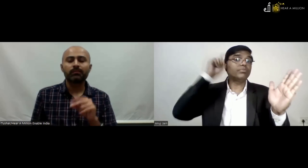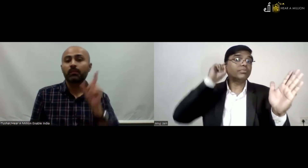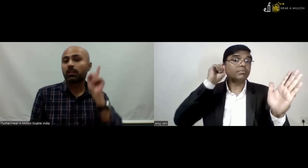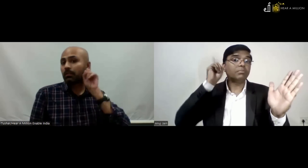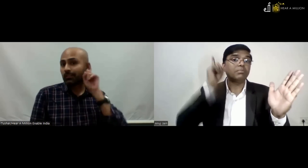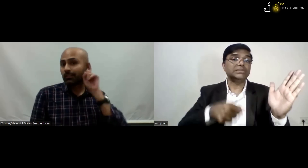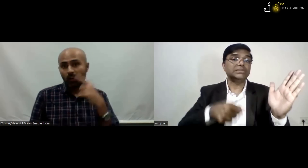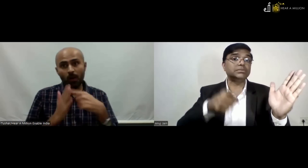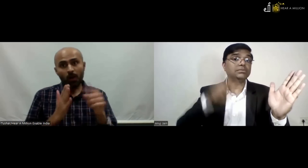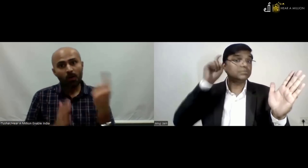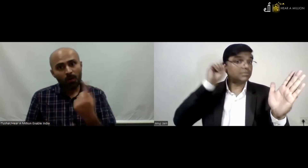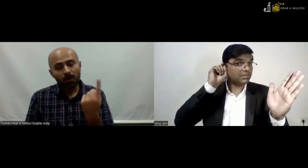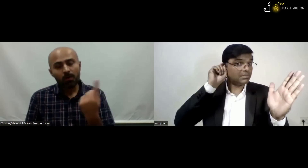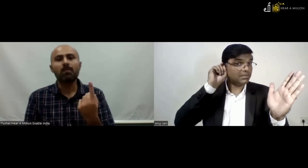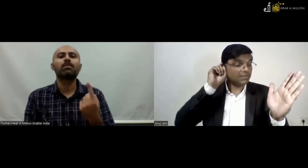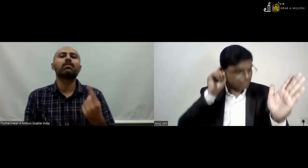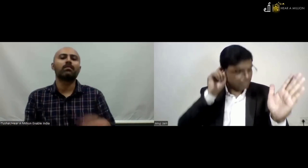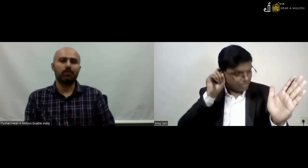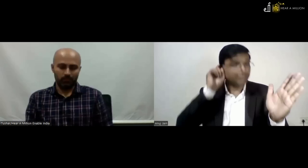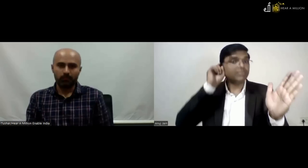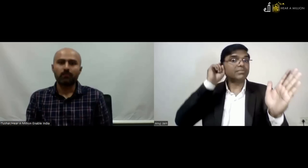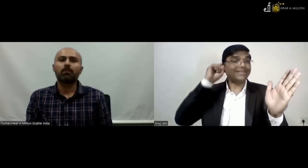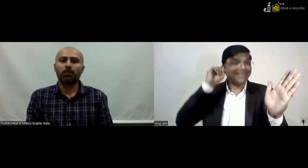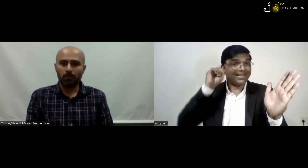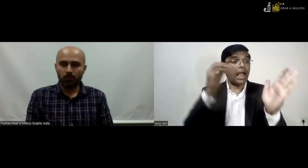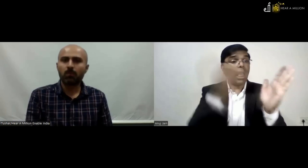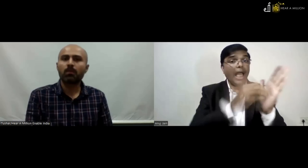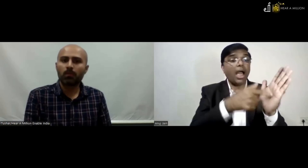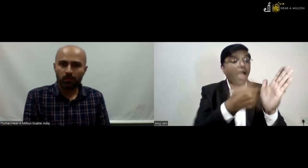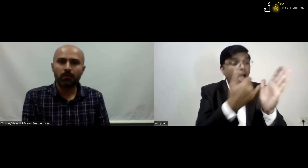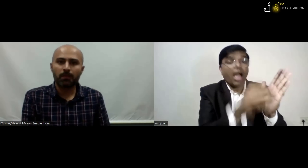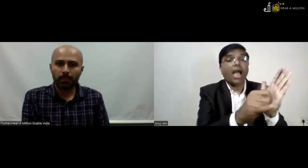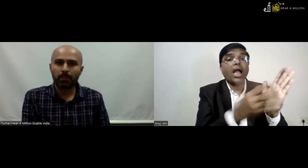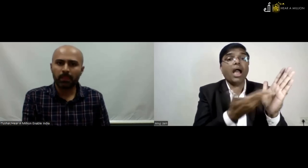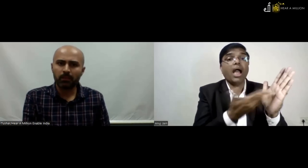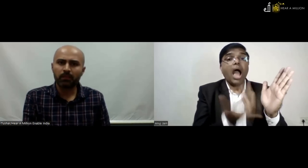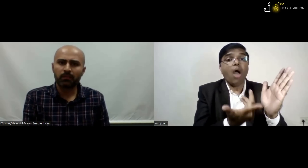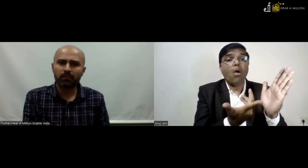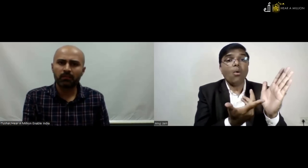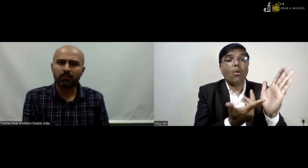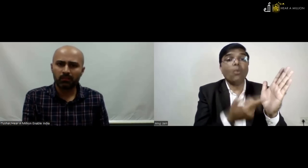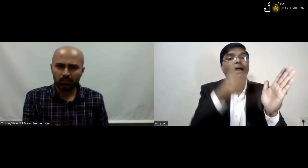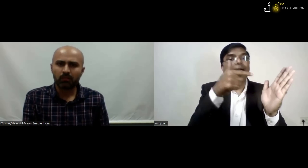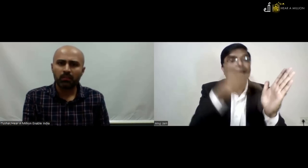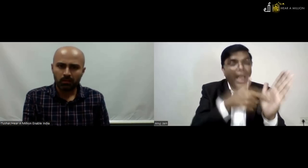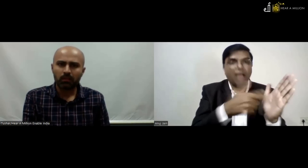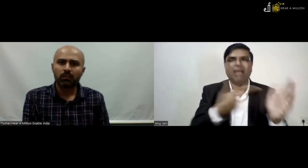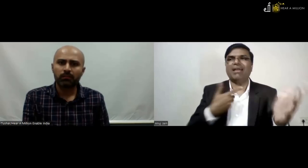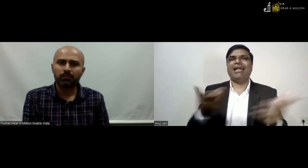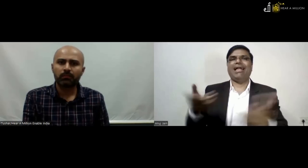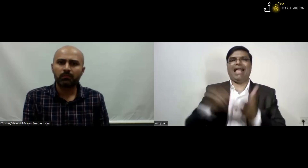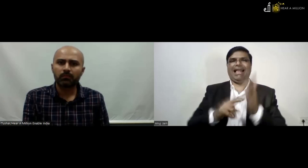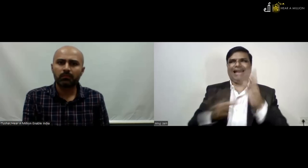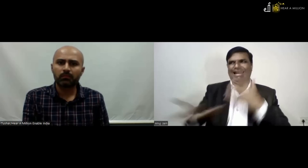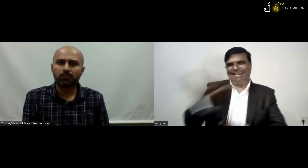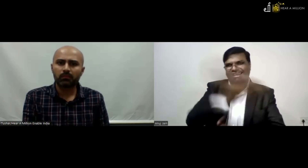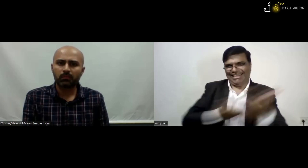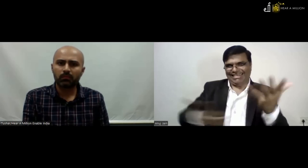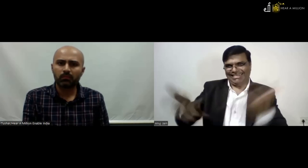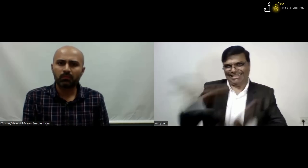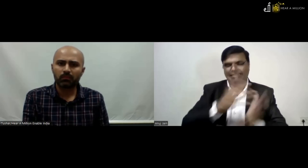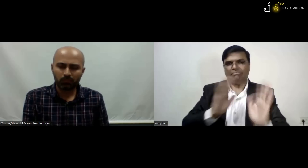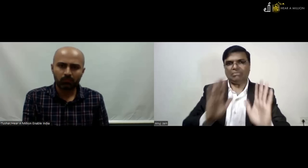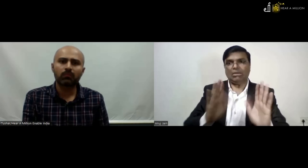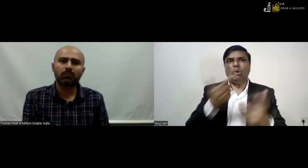that deaf people will not be allowed to drive. Persons using hearing aids will only be allowed. So that is mentioned in the act. So